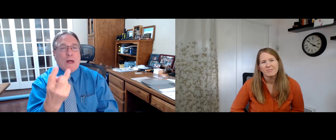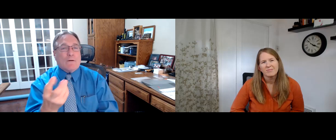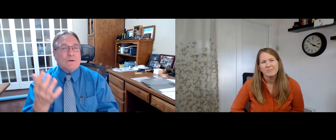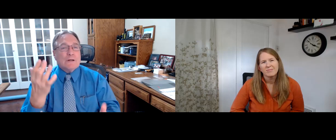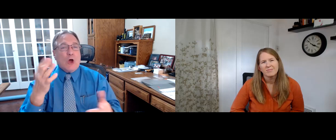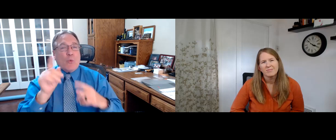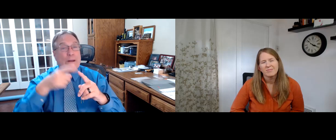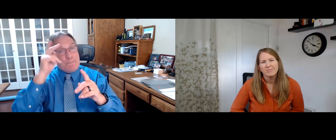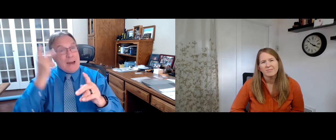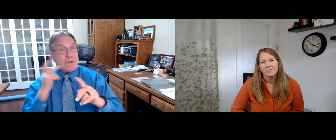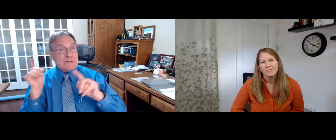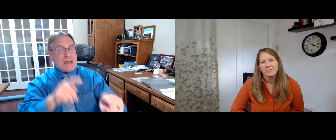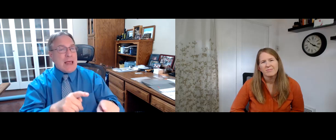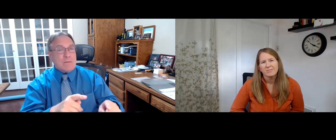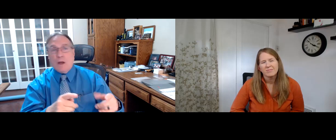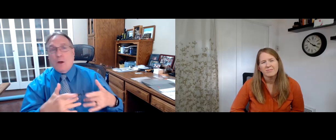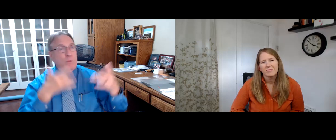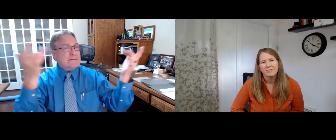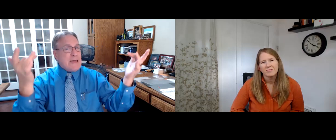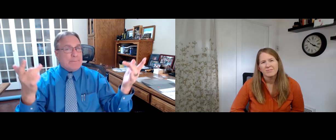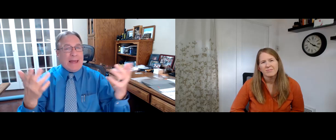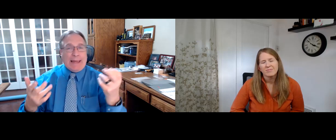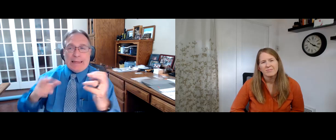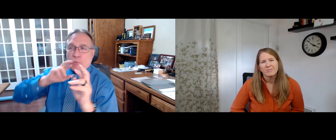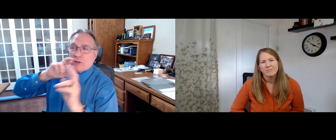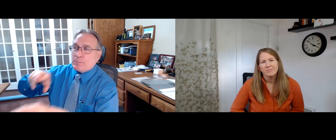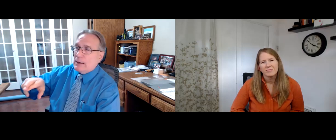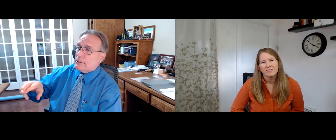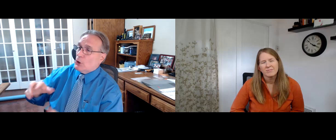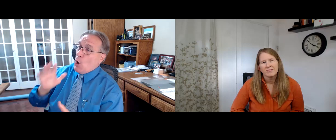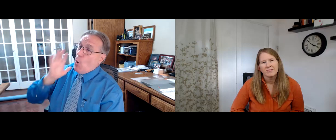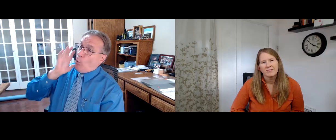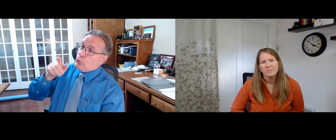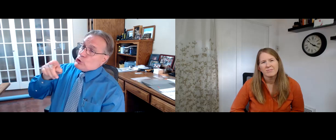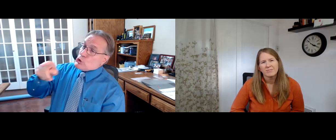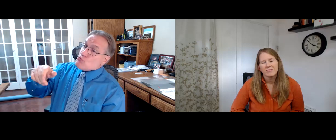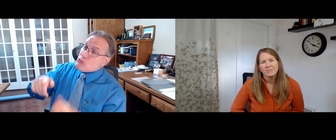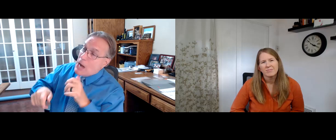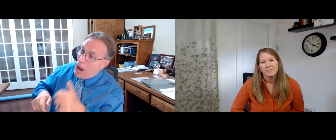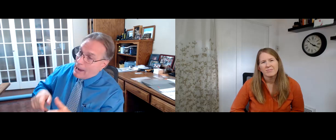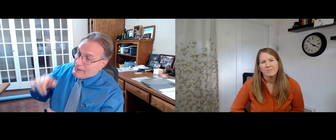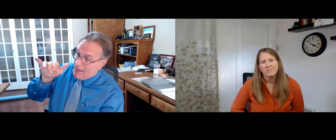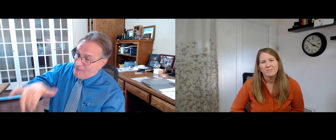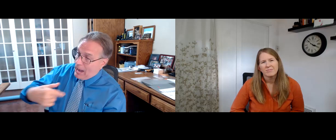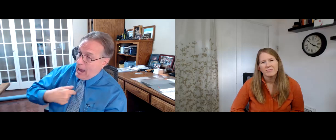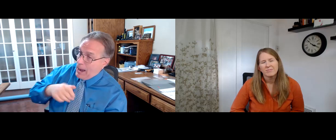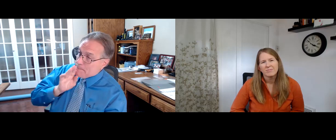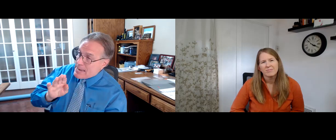12. When parents came, what's up? He responded, would you not that I